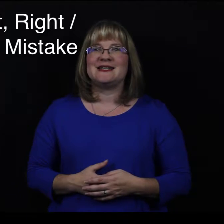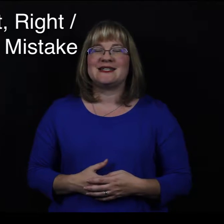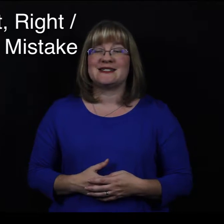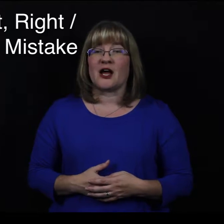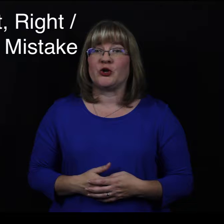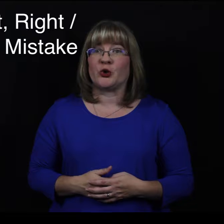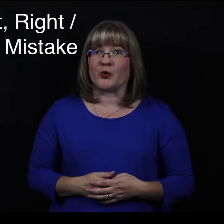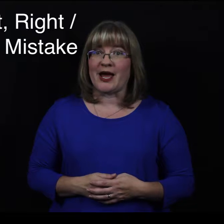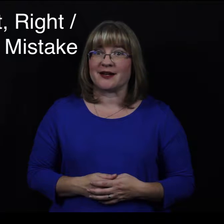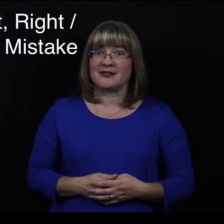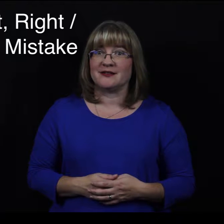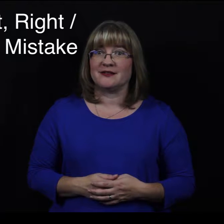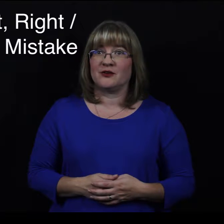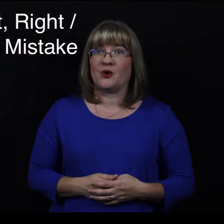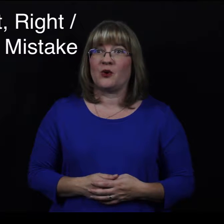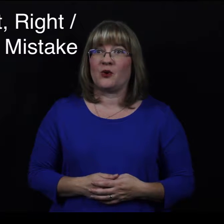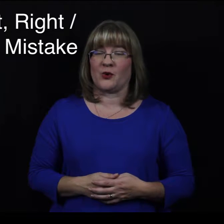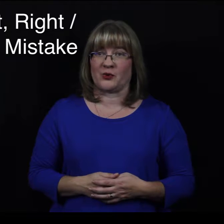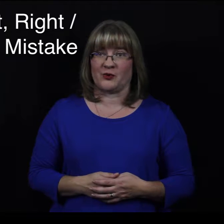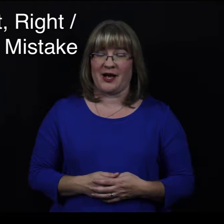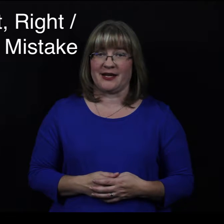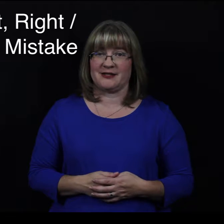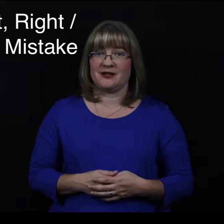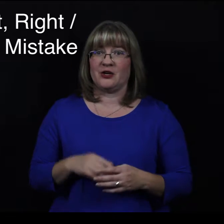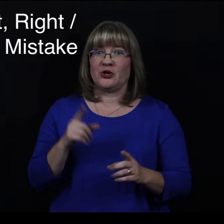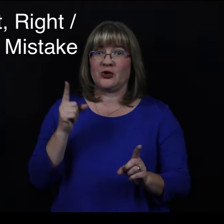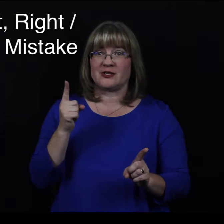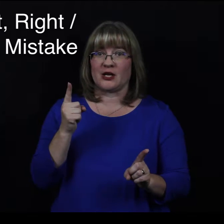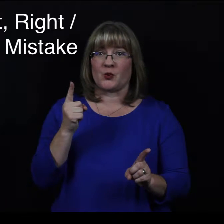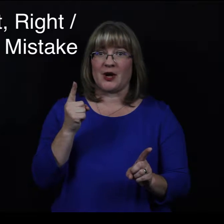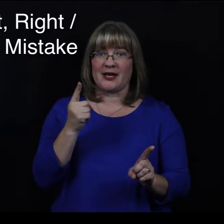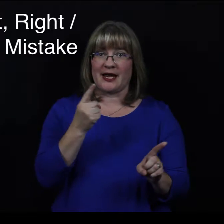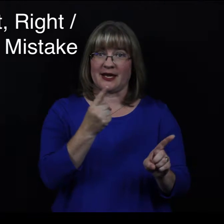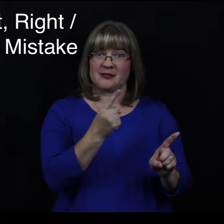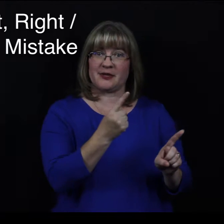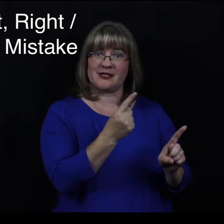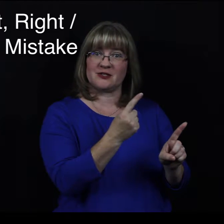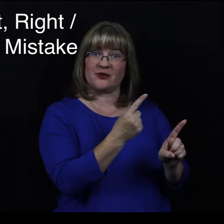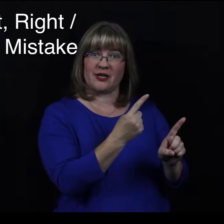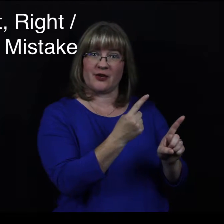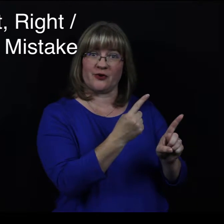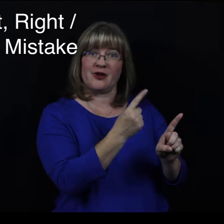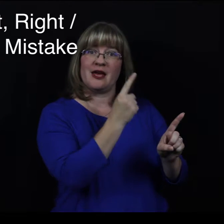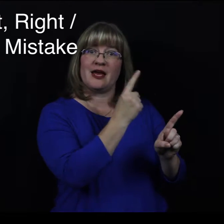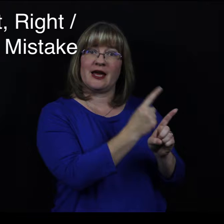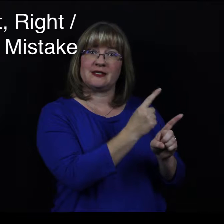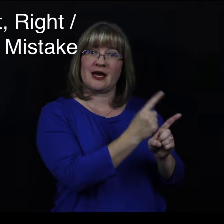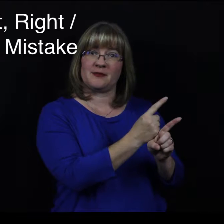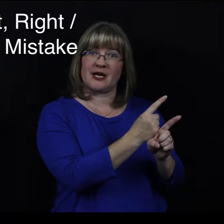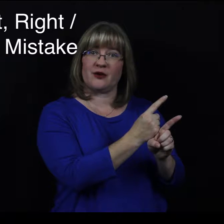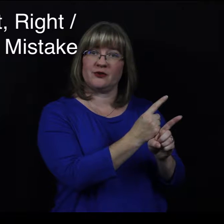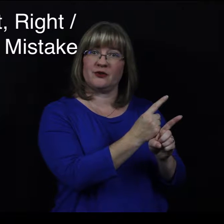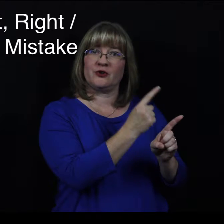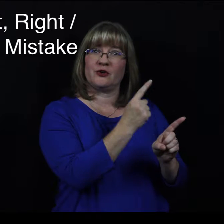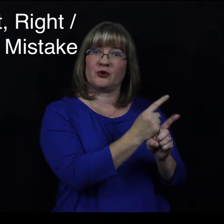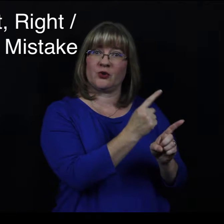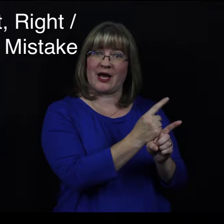To sign correct or right, you're going to take one hand, place it on the other, and tap down.